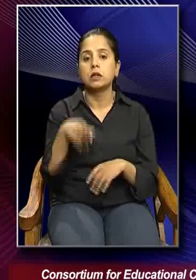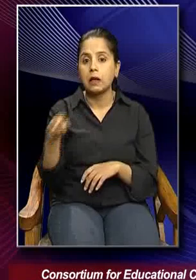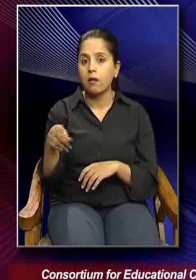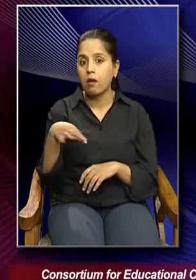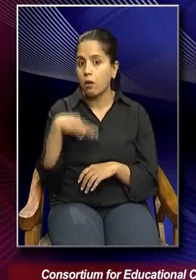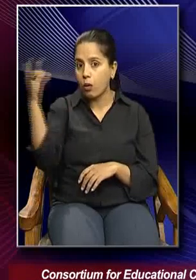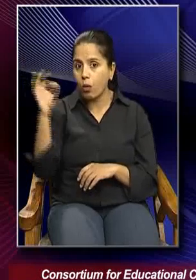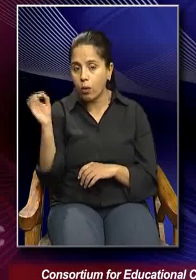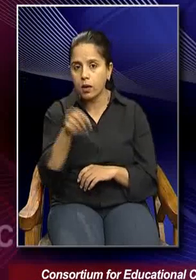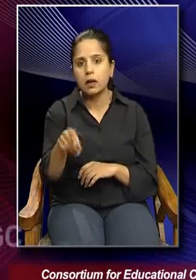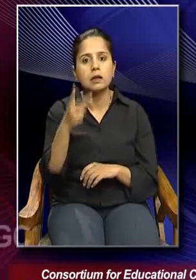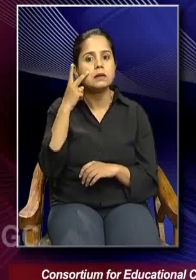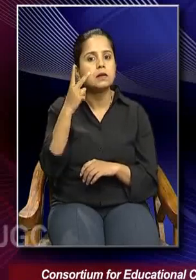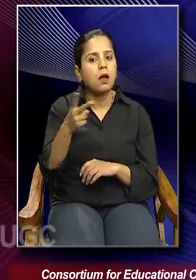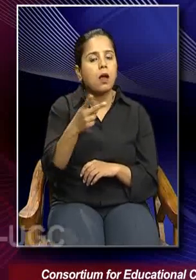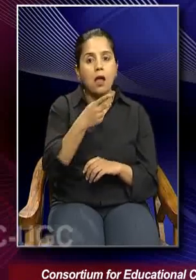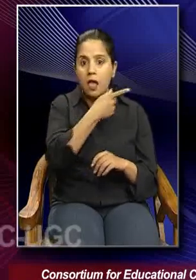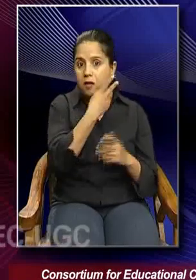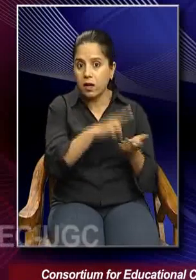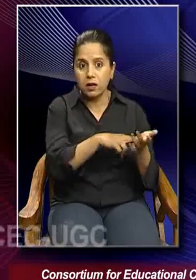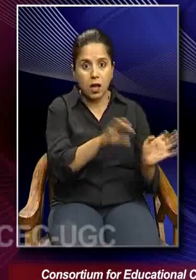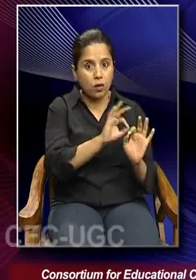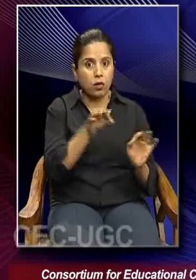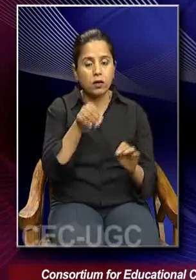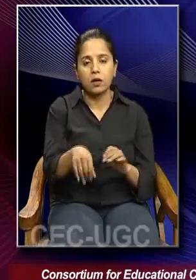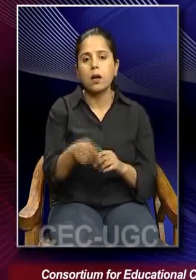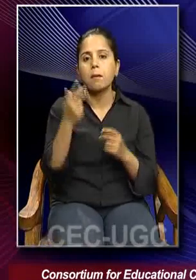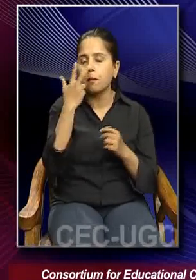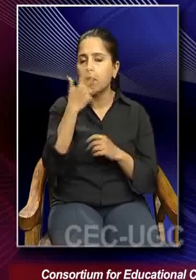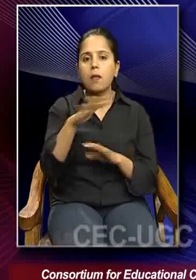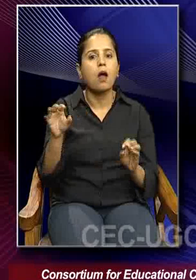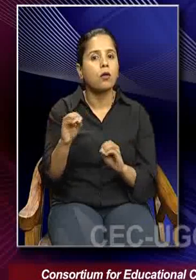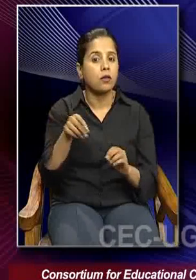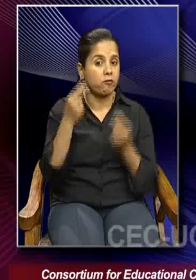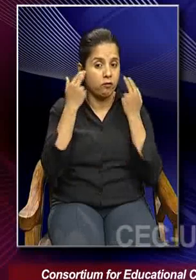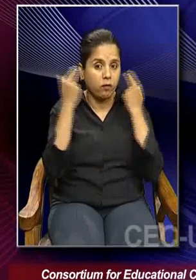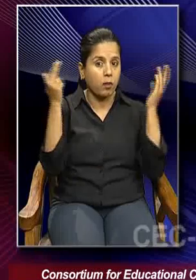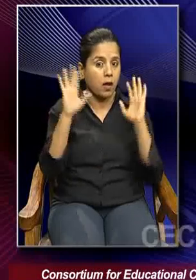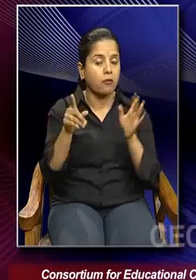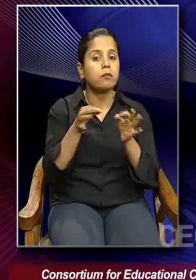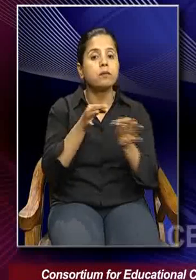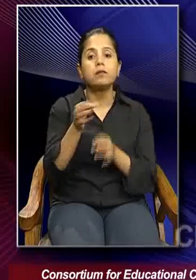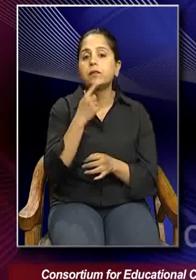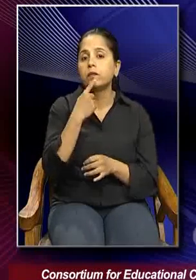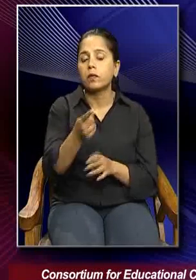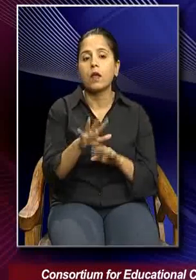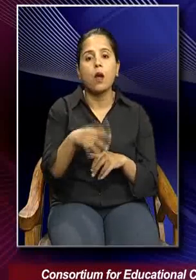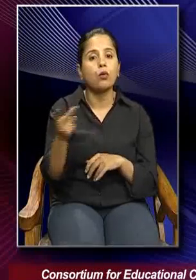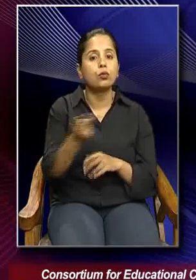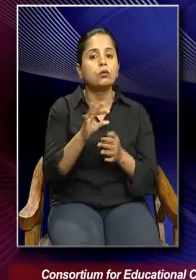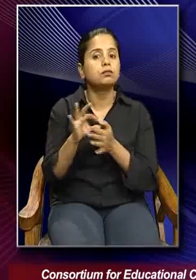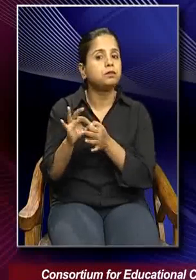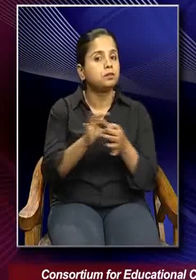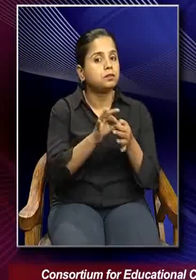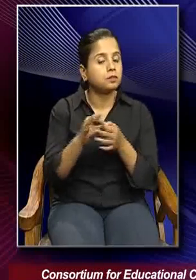Purush is blind. This is a very famous saying in order to describe how there is a